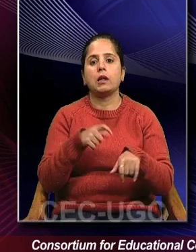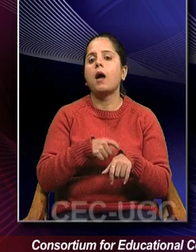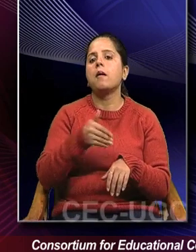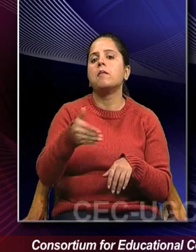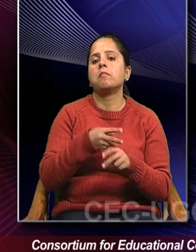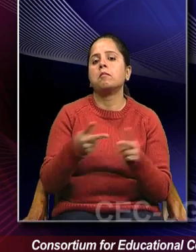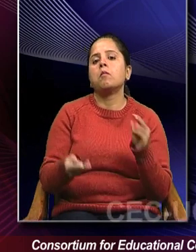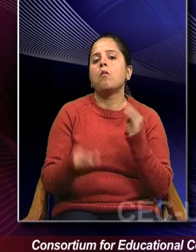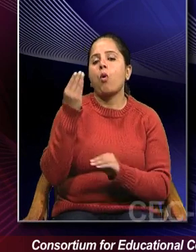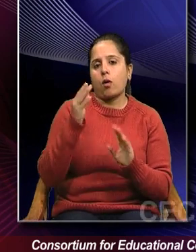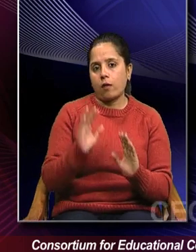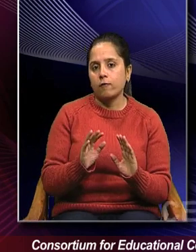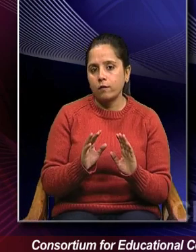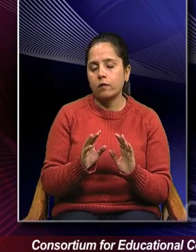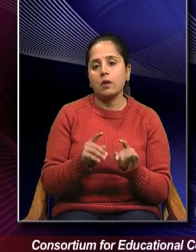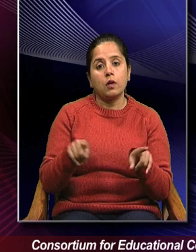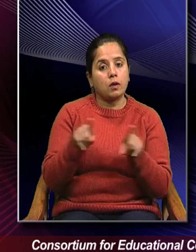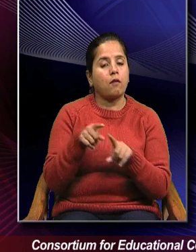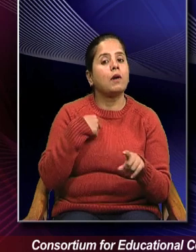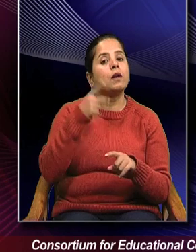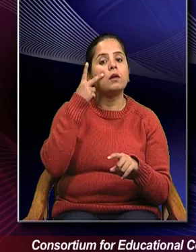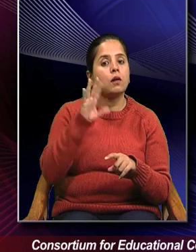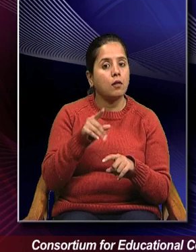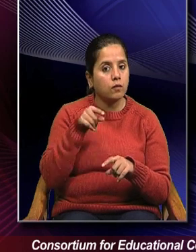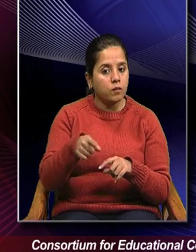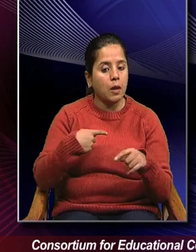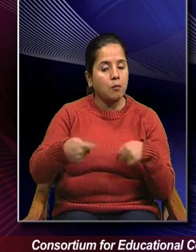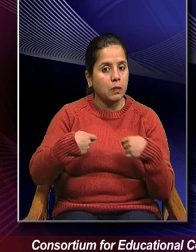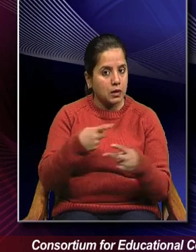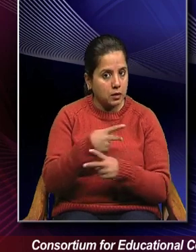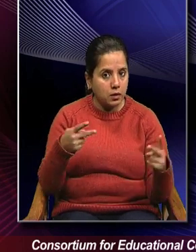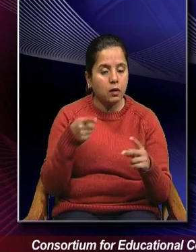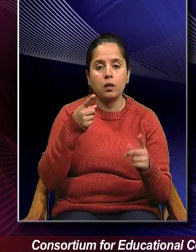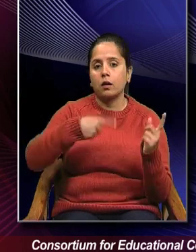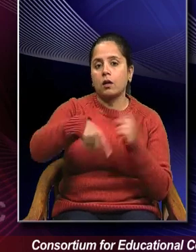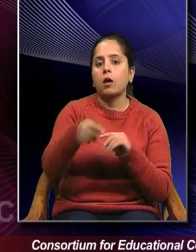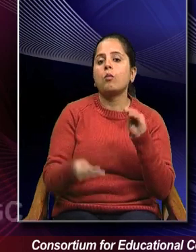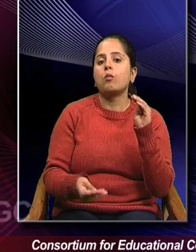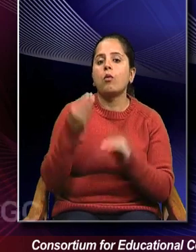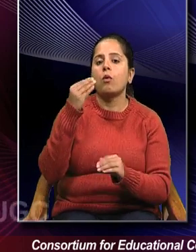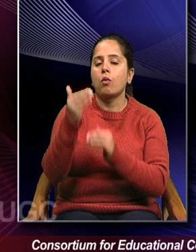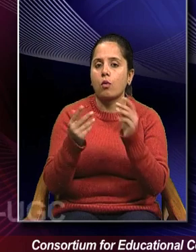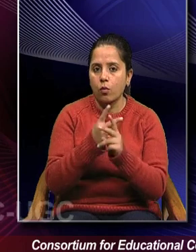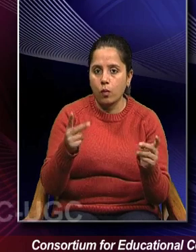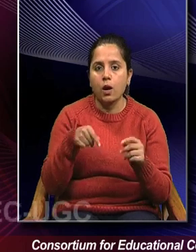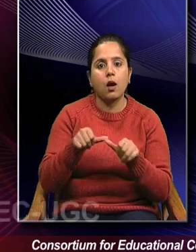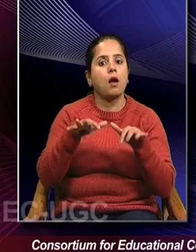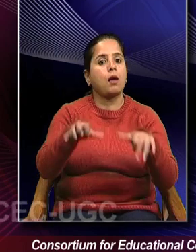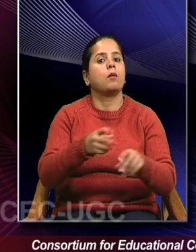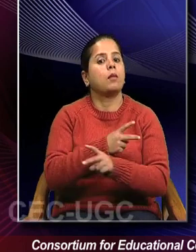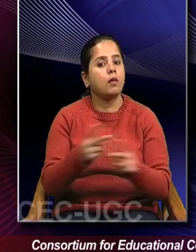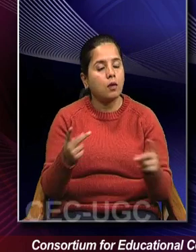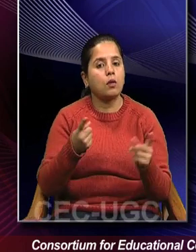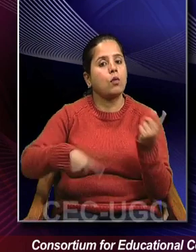time. And we see that this kind of a trade it increased further when the empire also